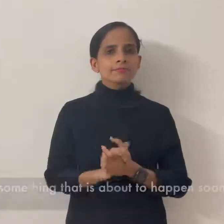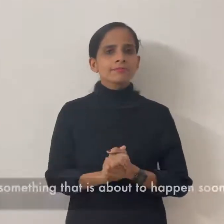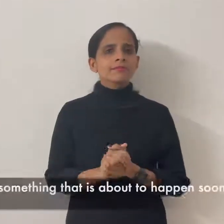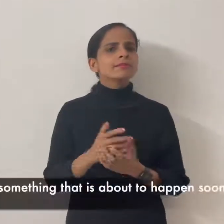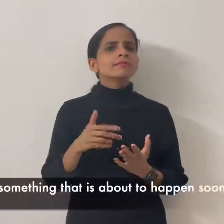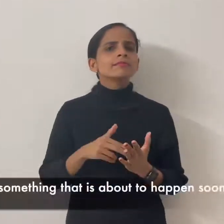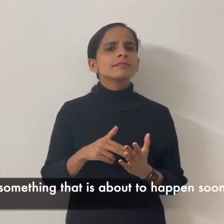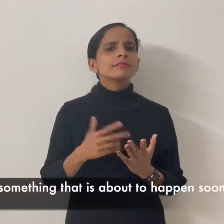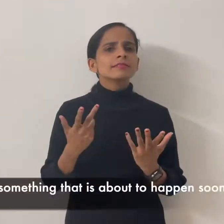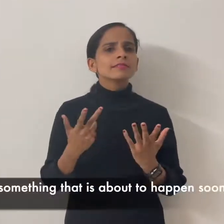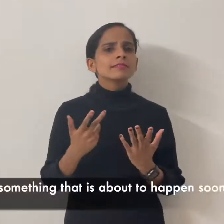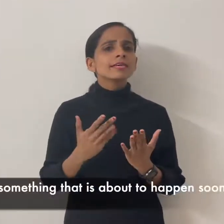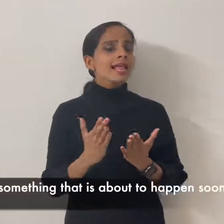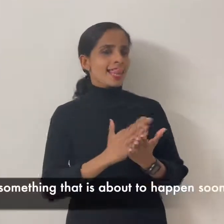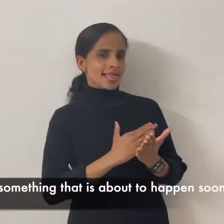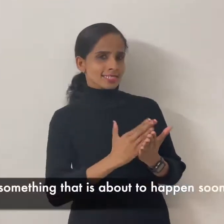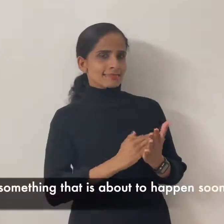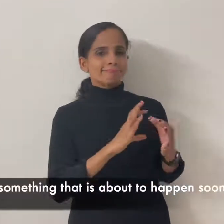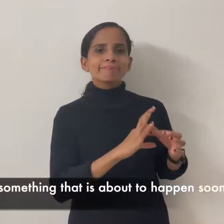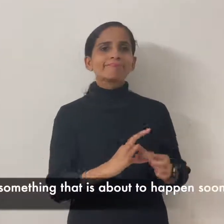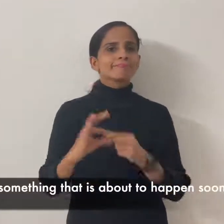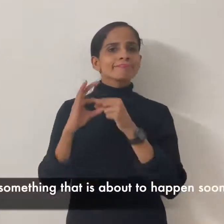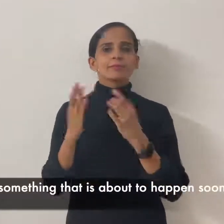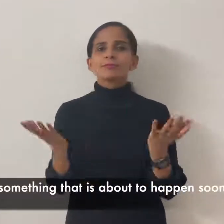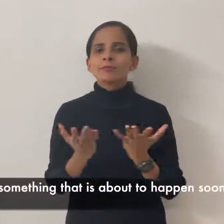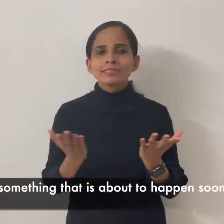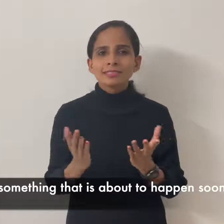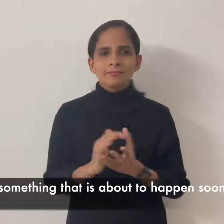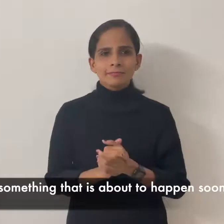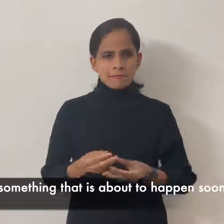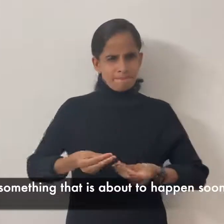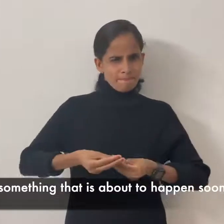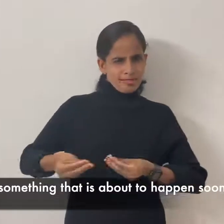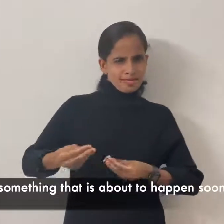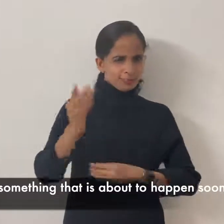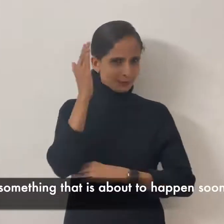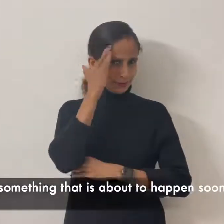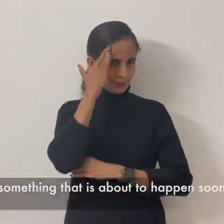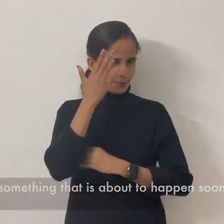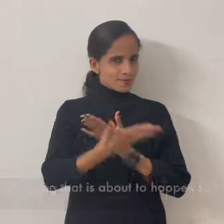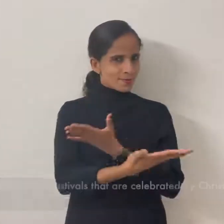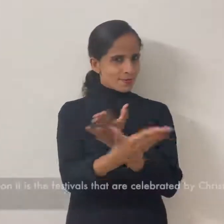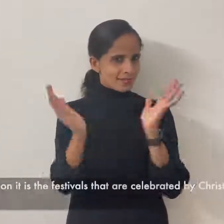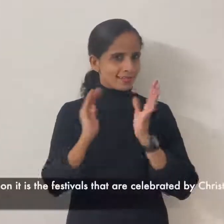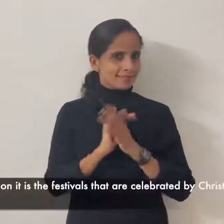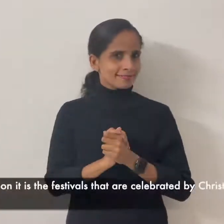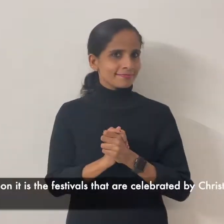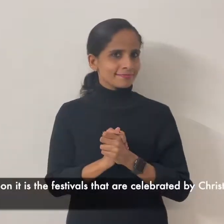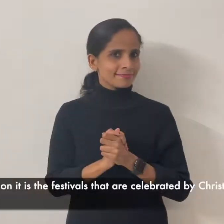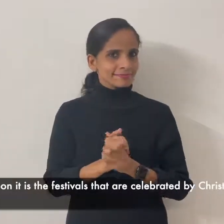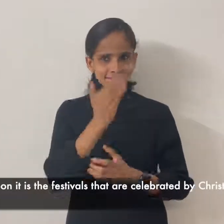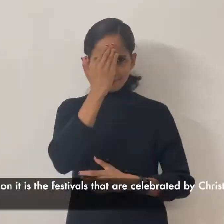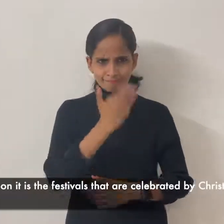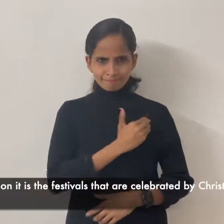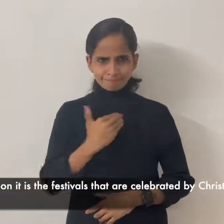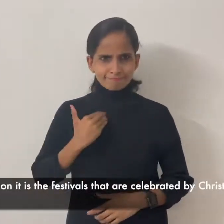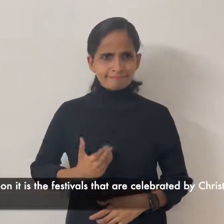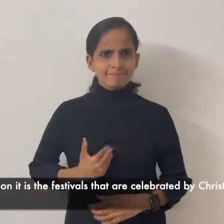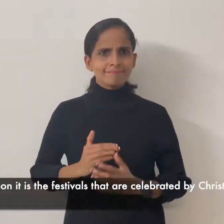is connected to something that's about to happen soon. You are all aware that soon